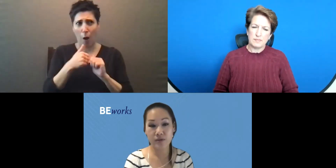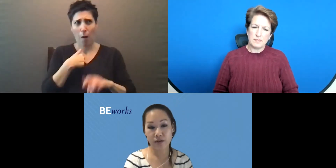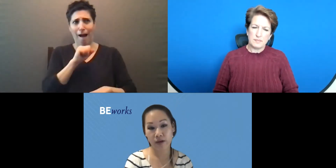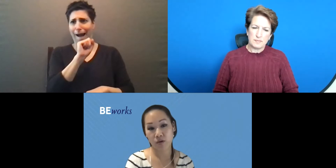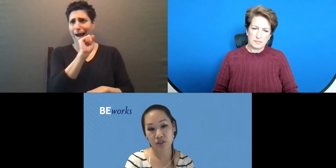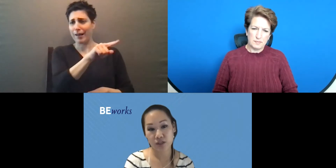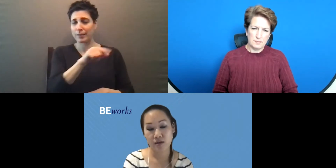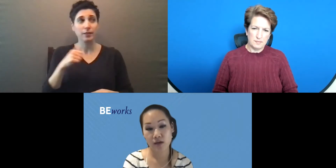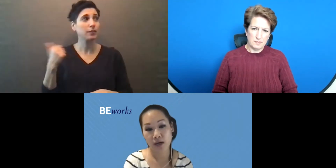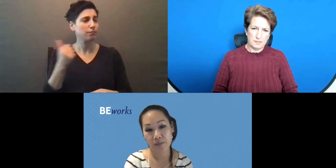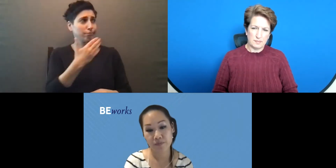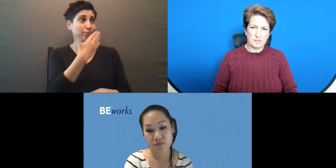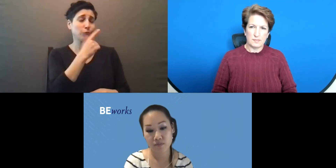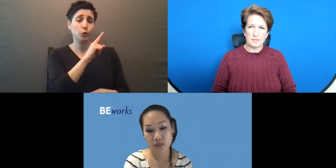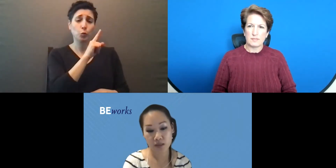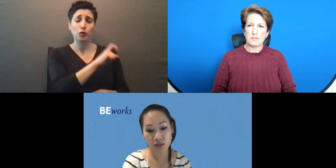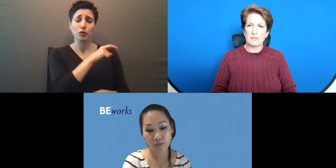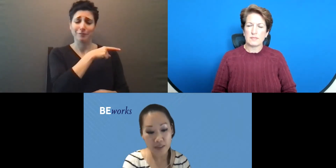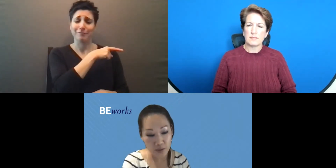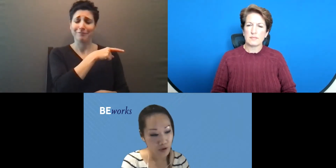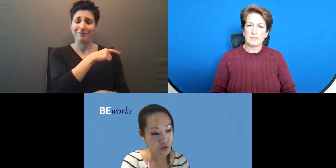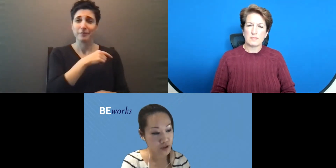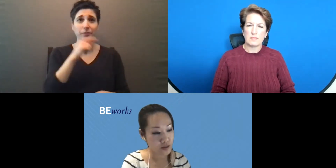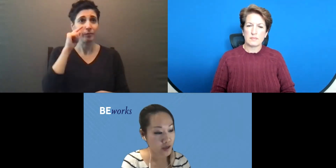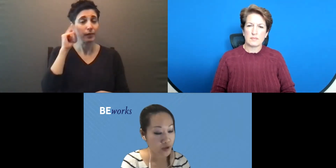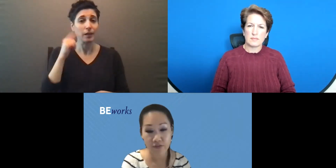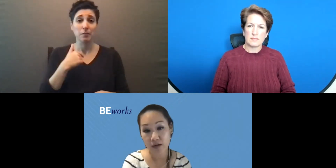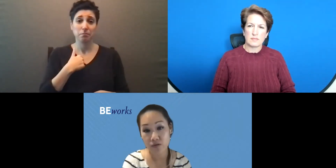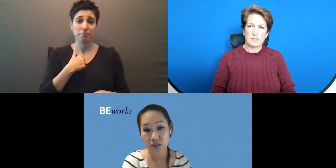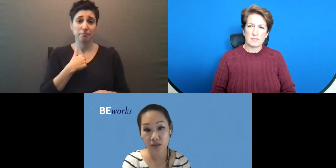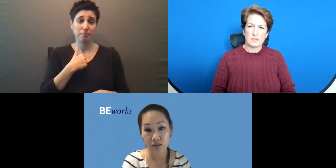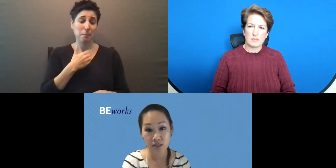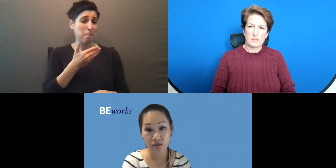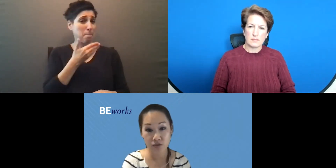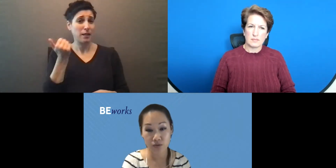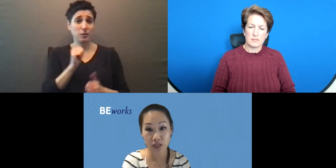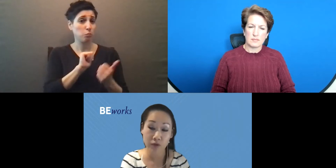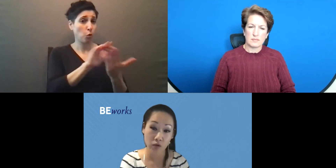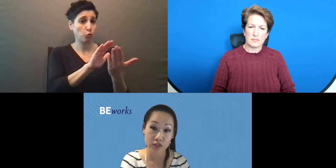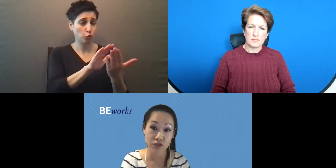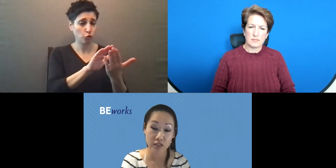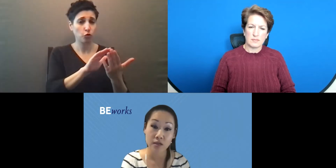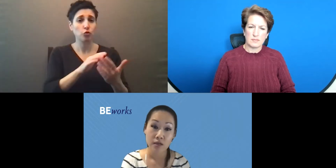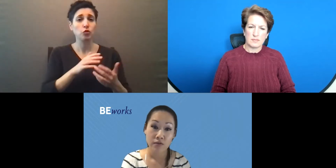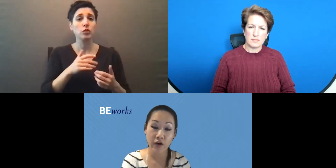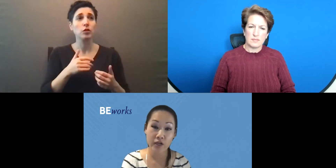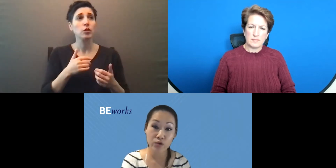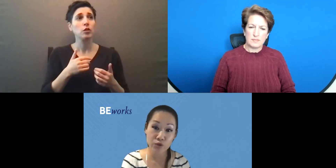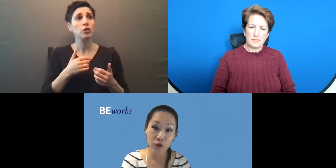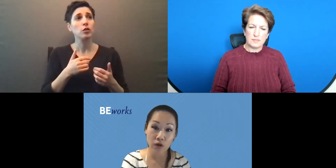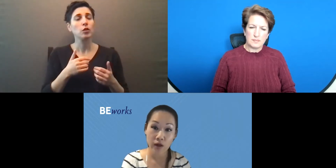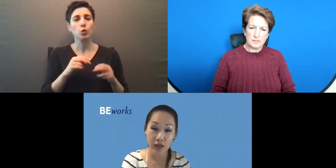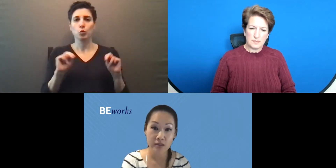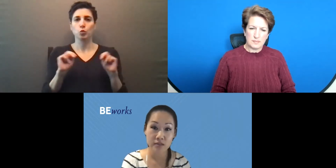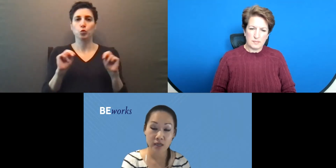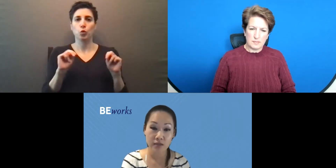That's a really great question. The best approach that we found is to keep the question very